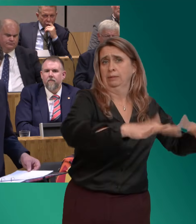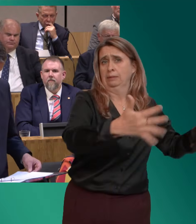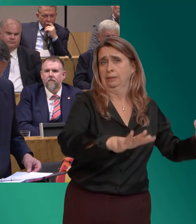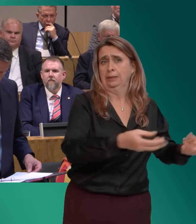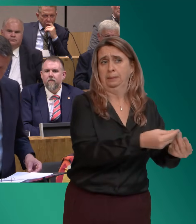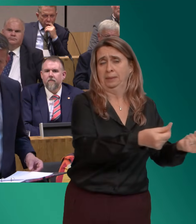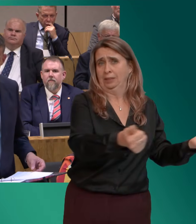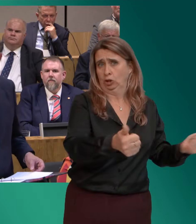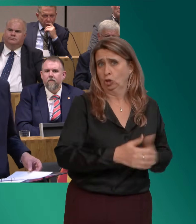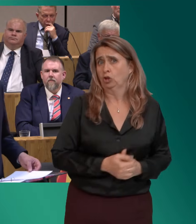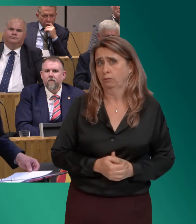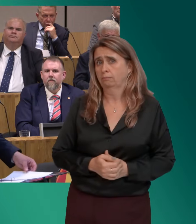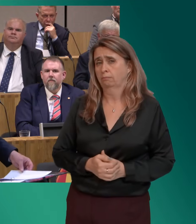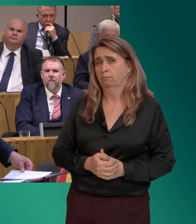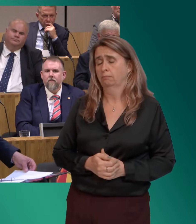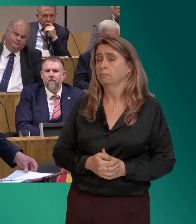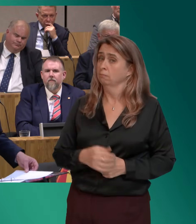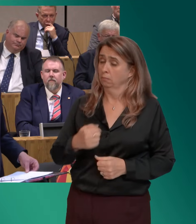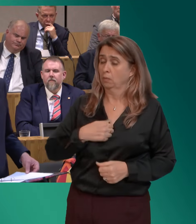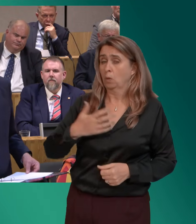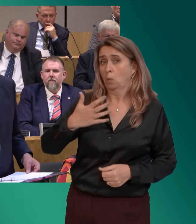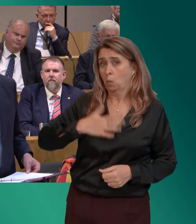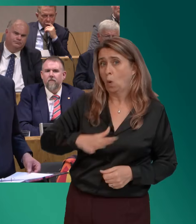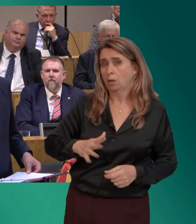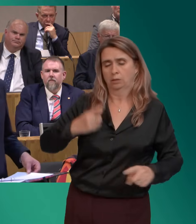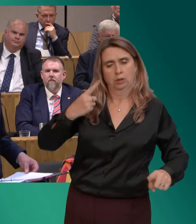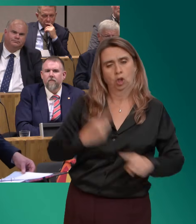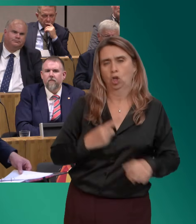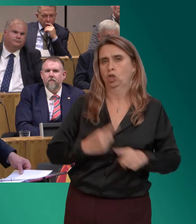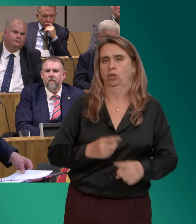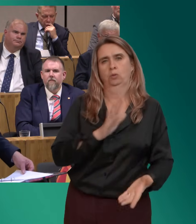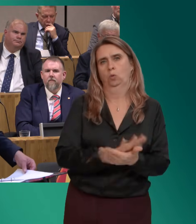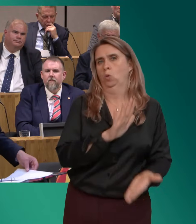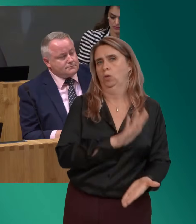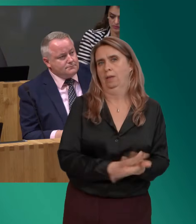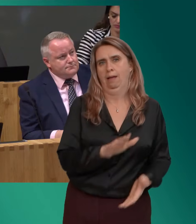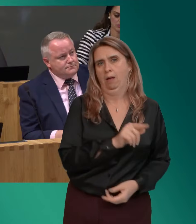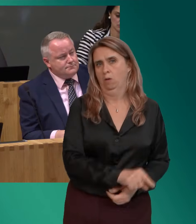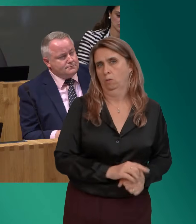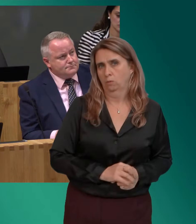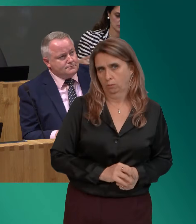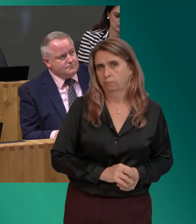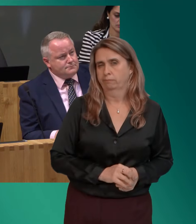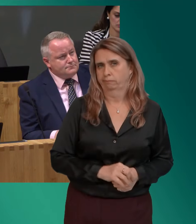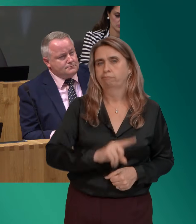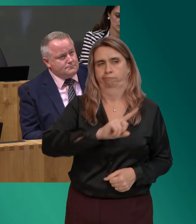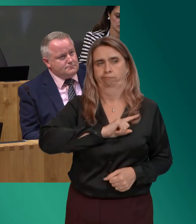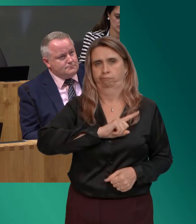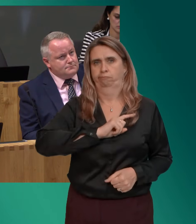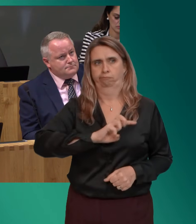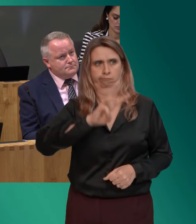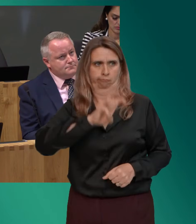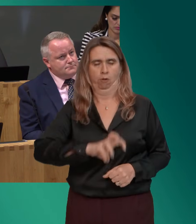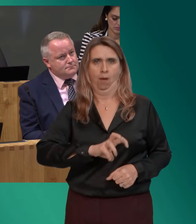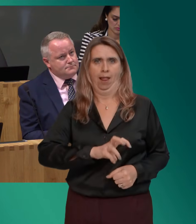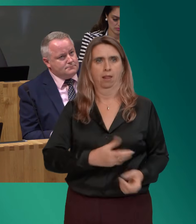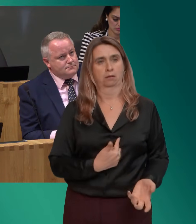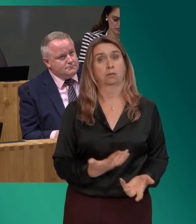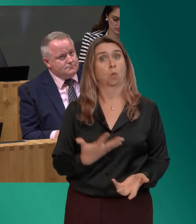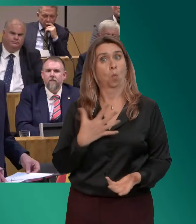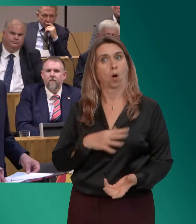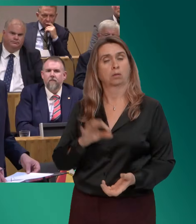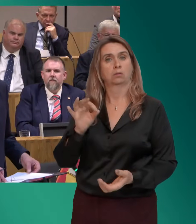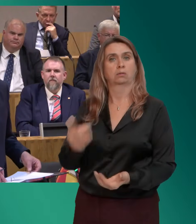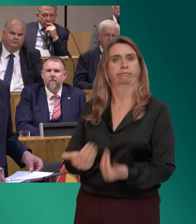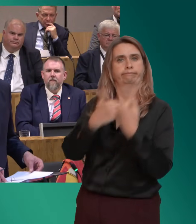polluted seas around our coast. We want to see urgent action. It is why we want to see regulation of Wales being devolved to Wales, so that we can have